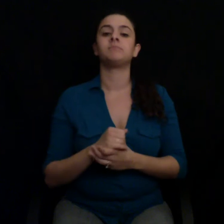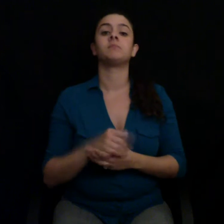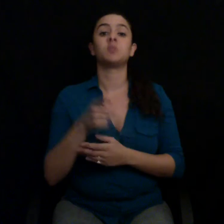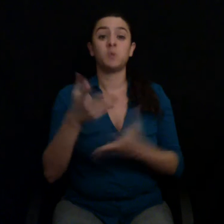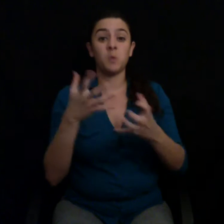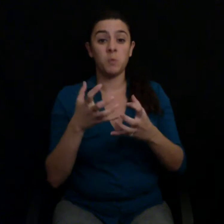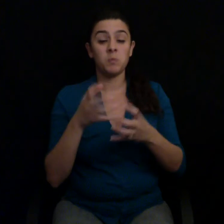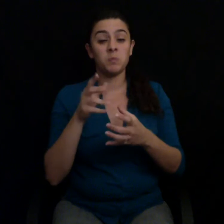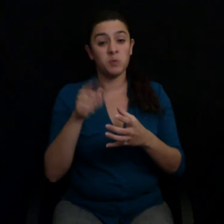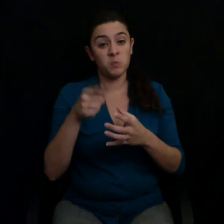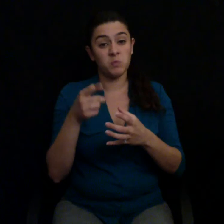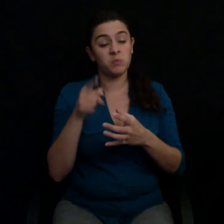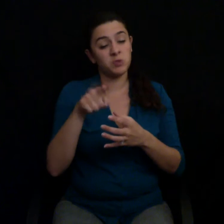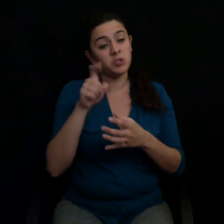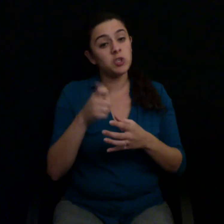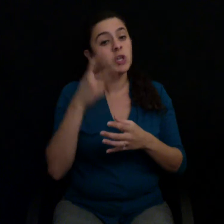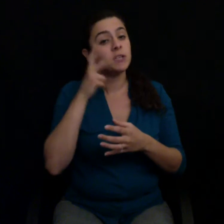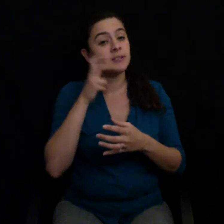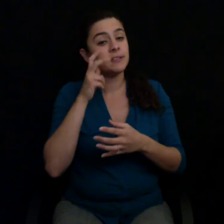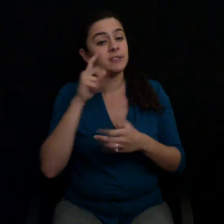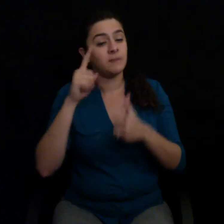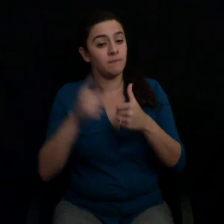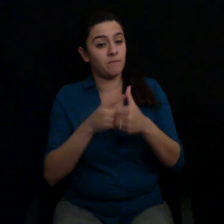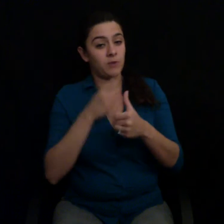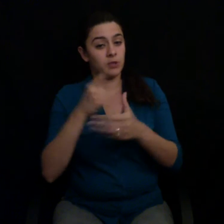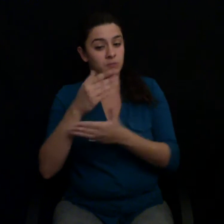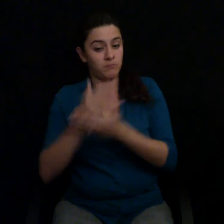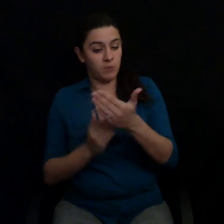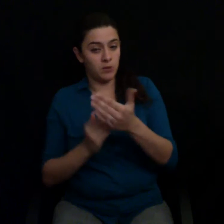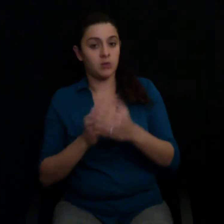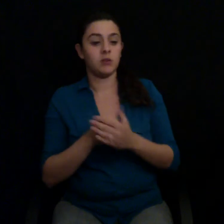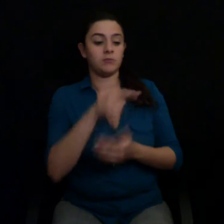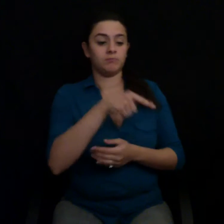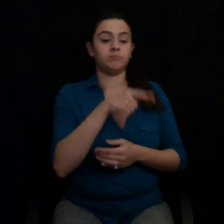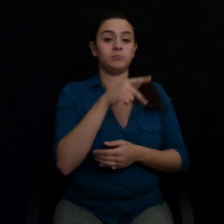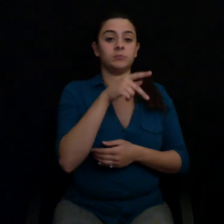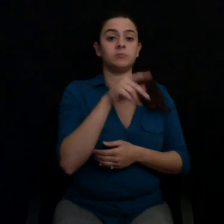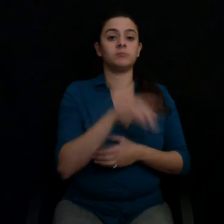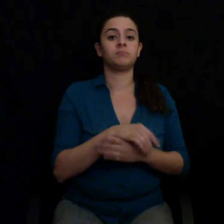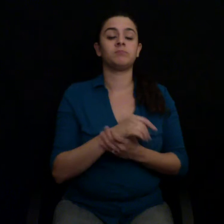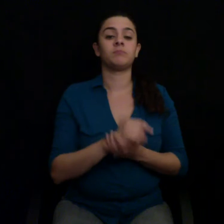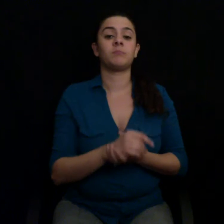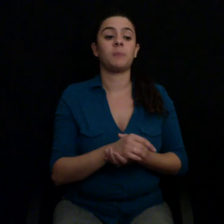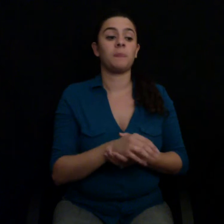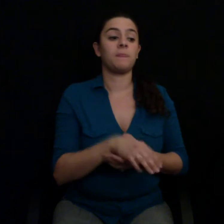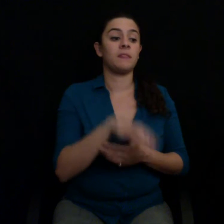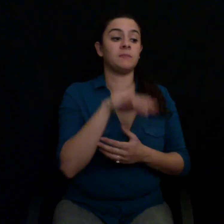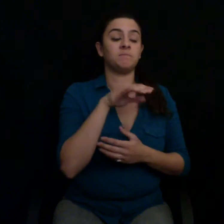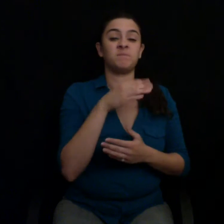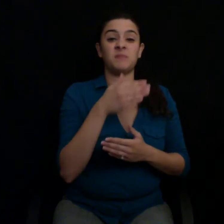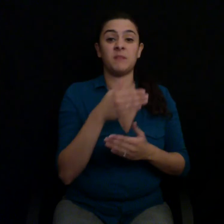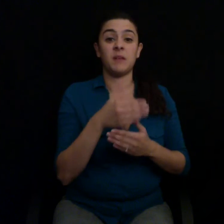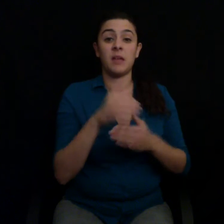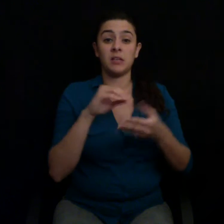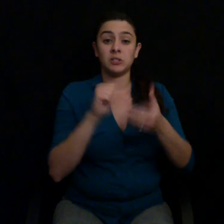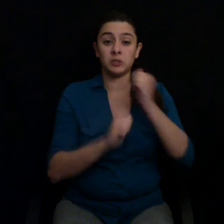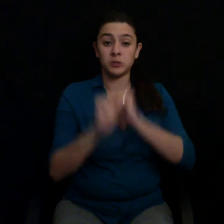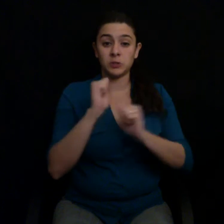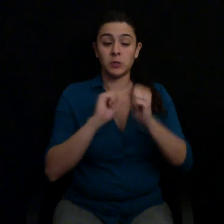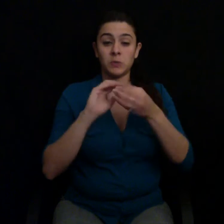me, there's one more thing I wanted to address about part 1. You see, after that episode with Huck came out, many of you fell in love with his story. I